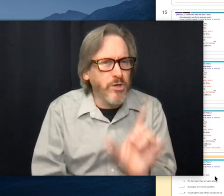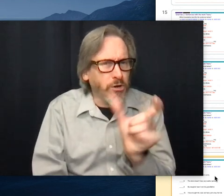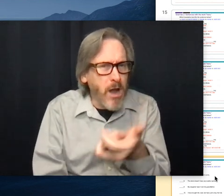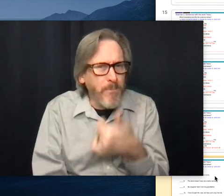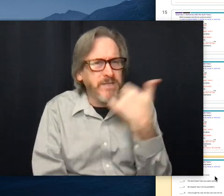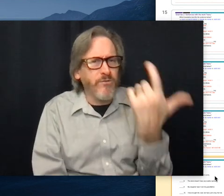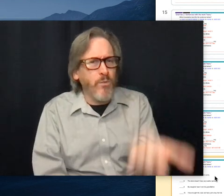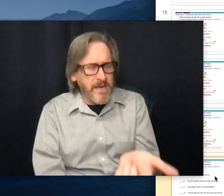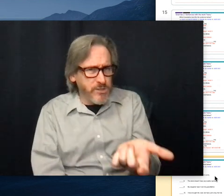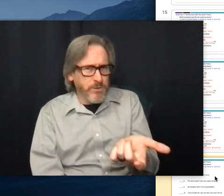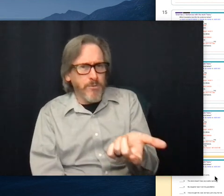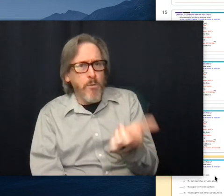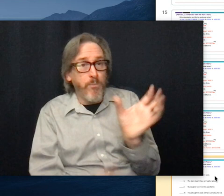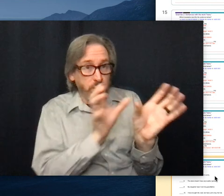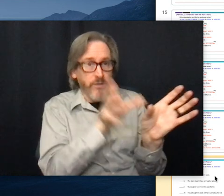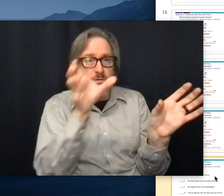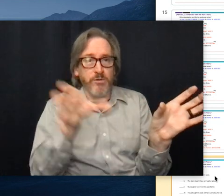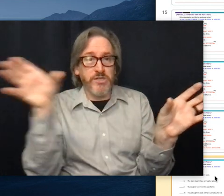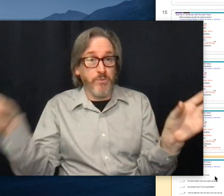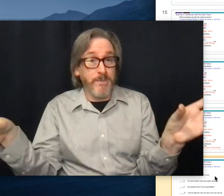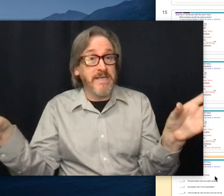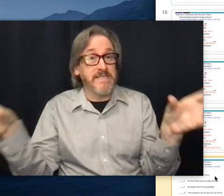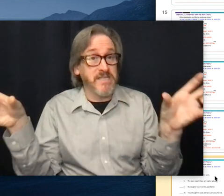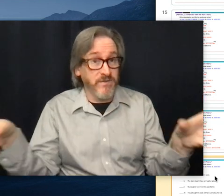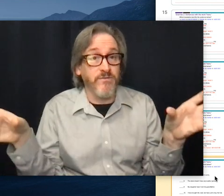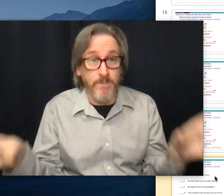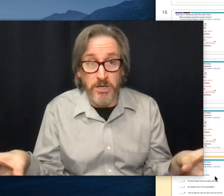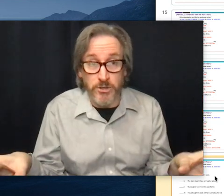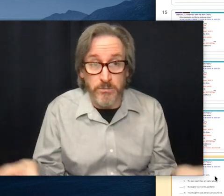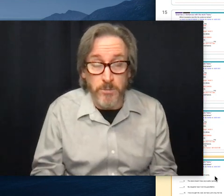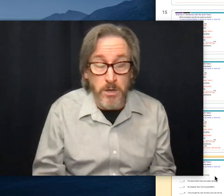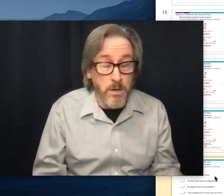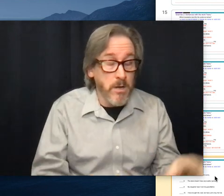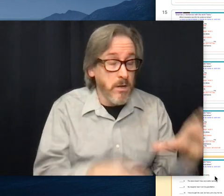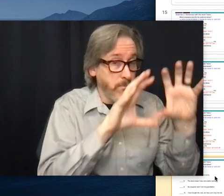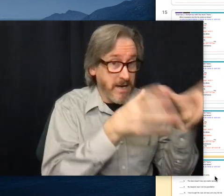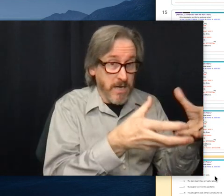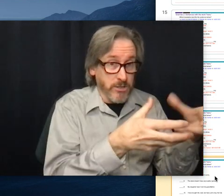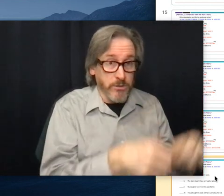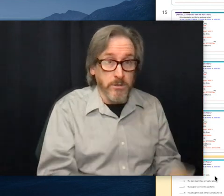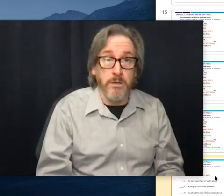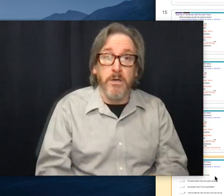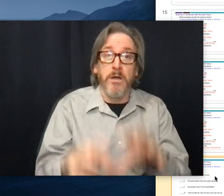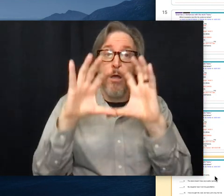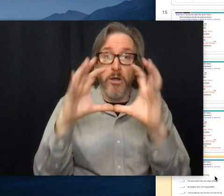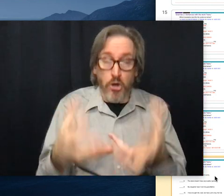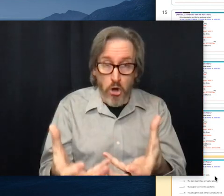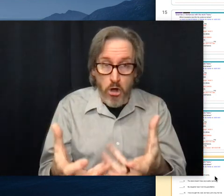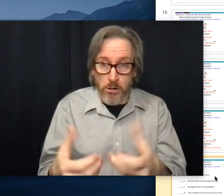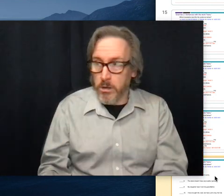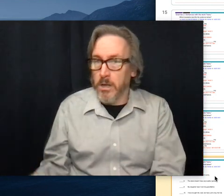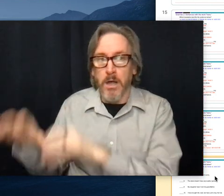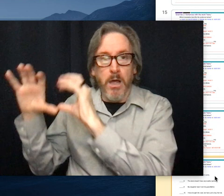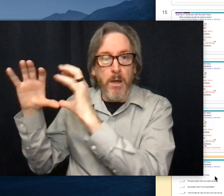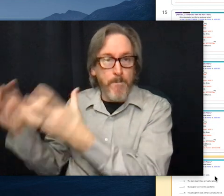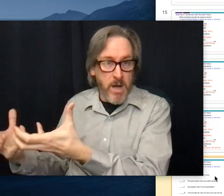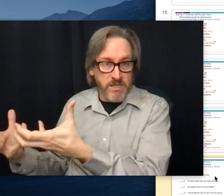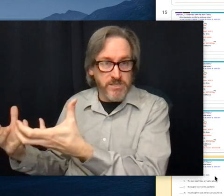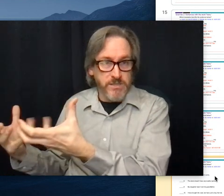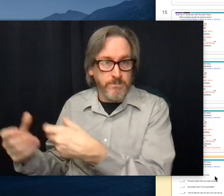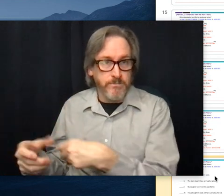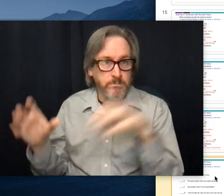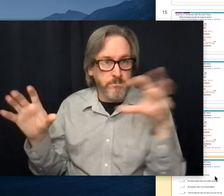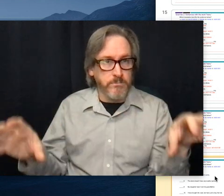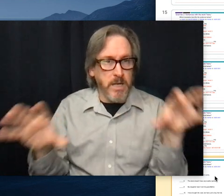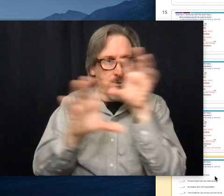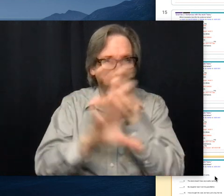So there are a couple different ways you can put those three pieces of information. My doctor, call,